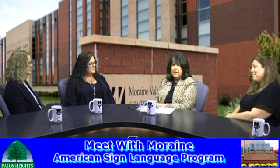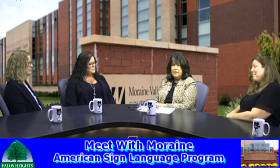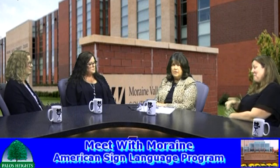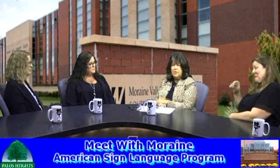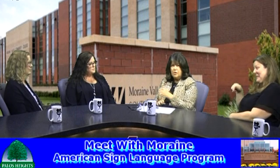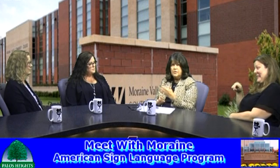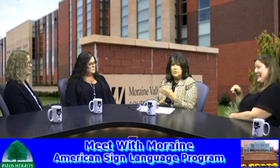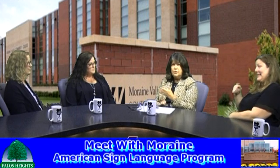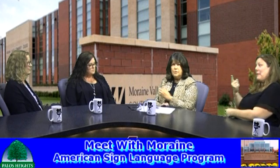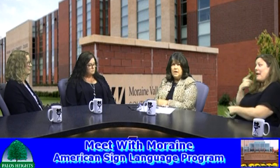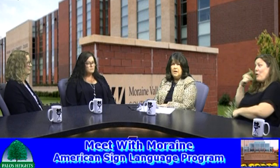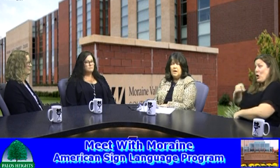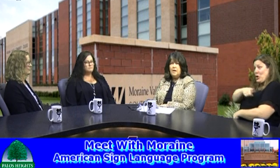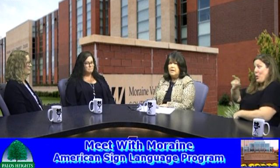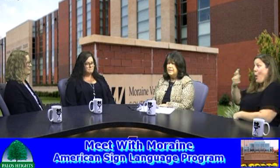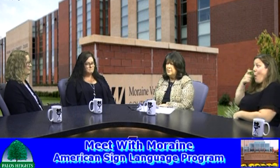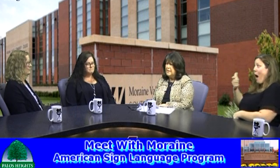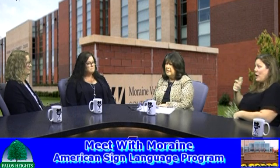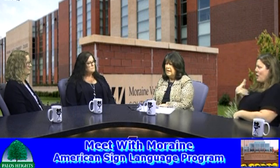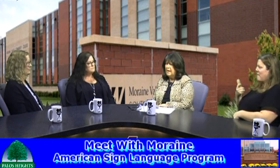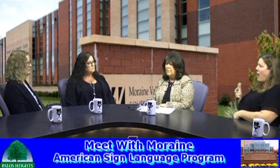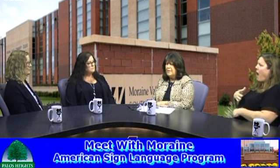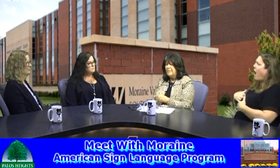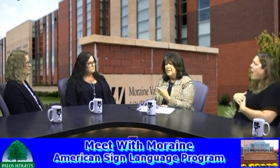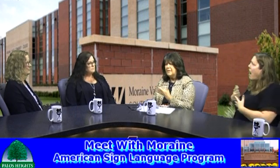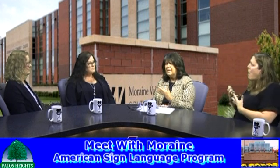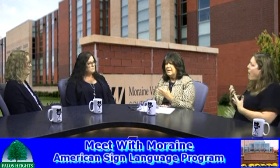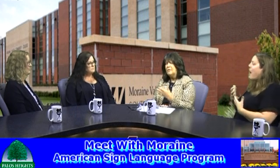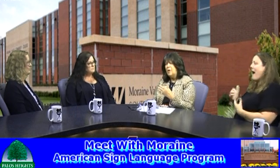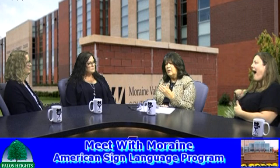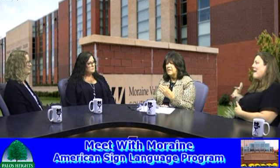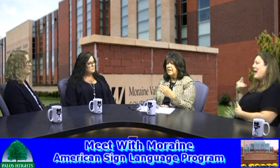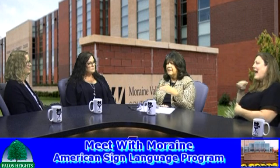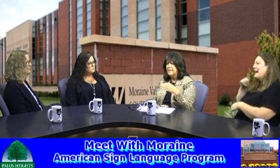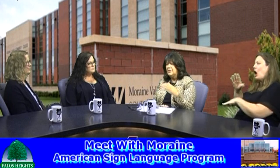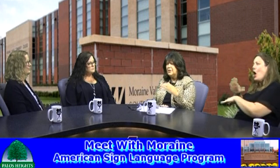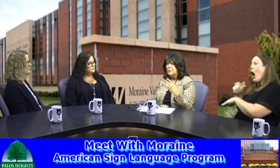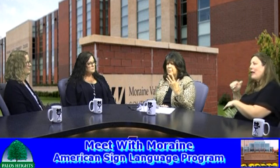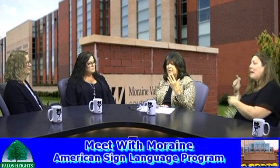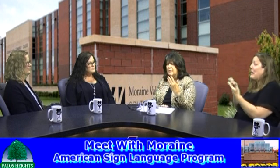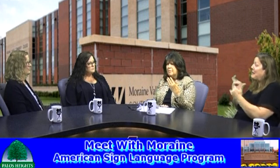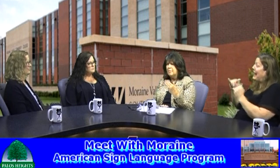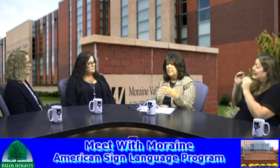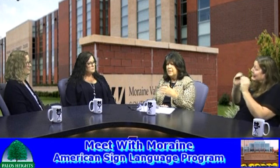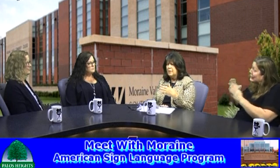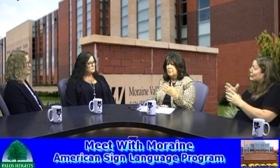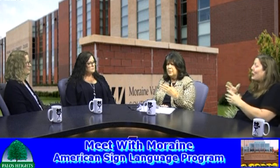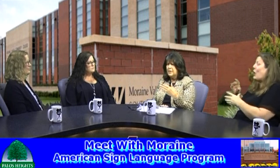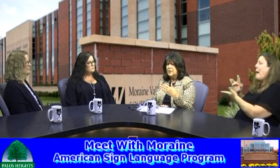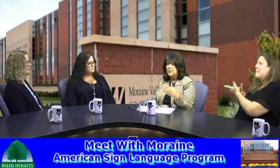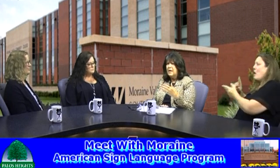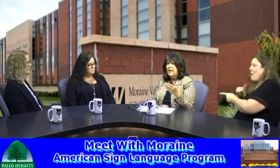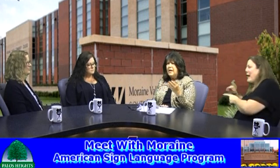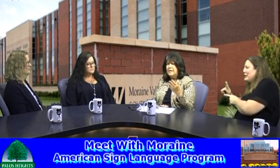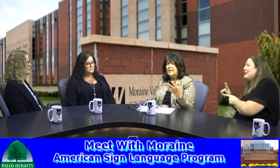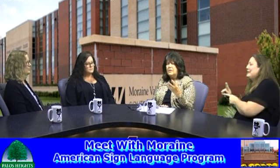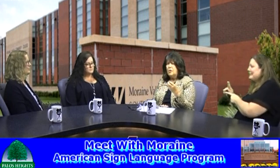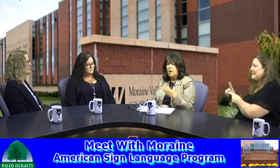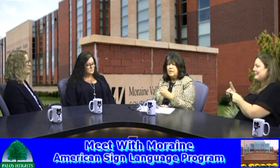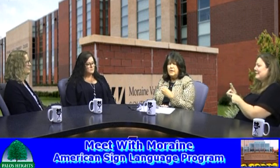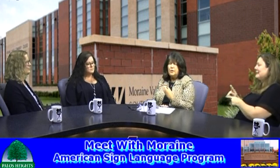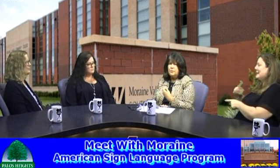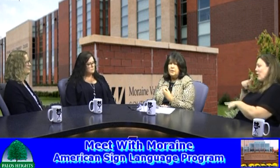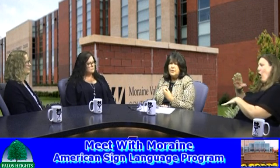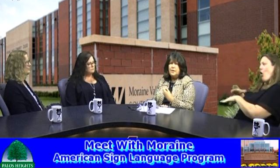is something that calls to you, it's really, I really feel it's like a calling, like teaching or being in the medical profession. It's